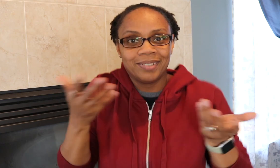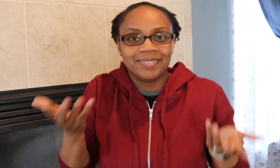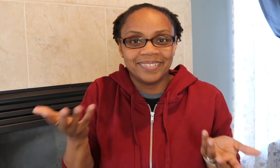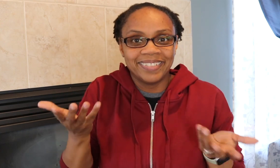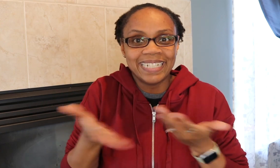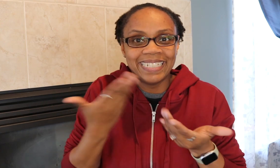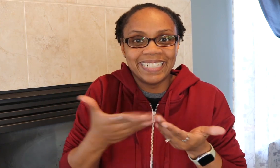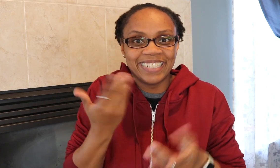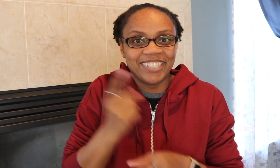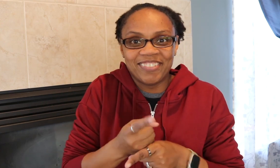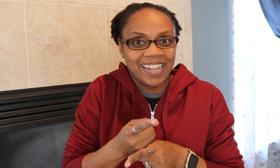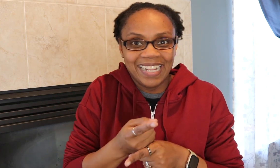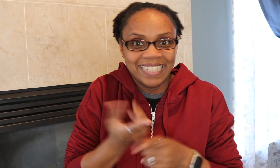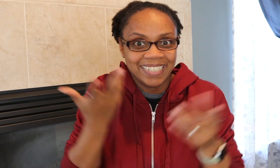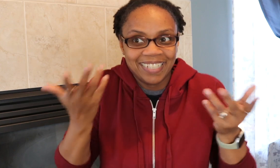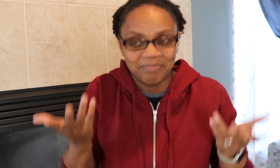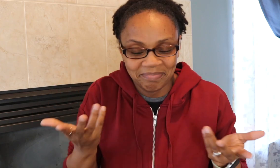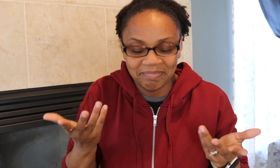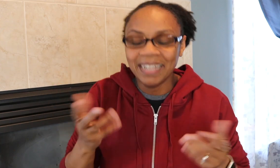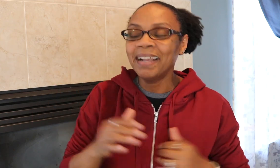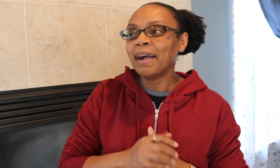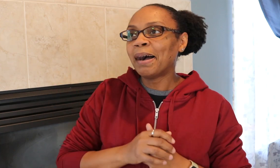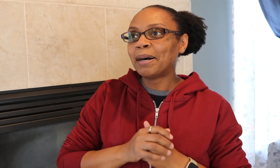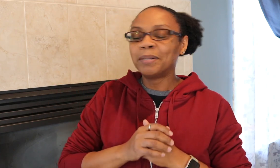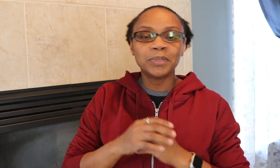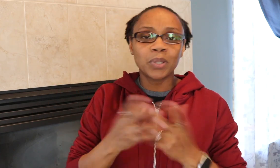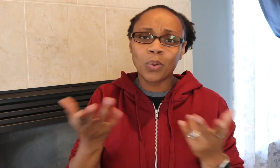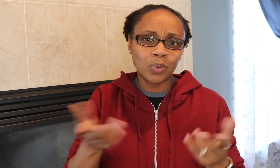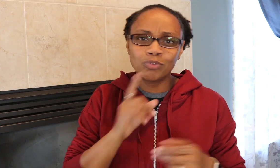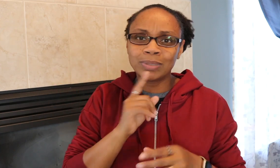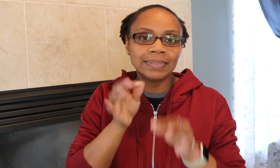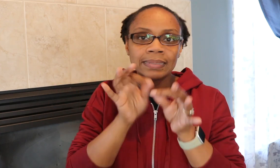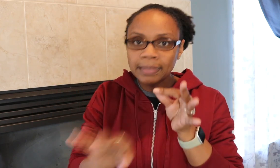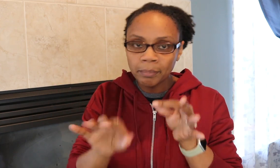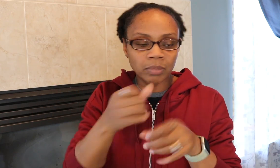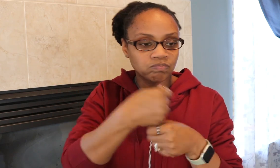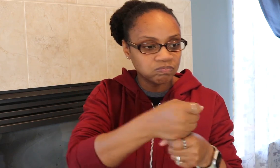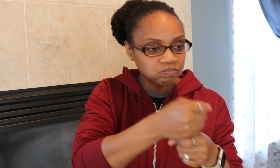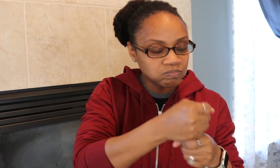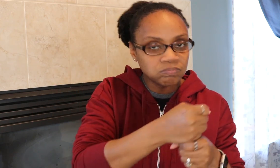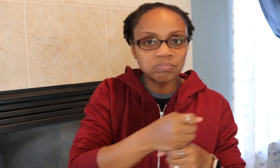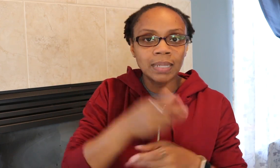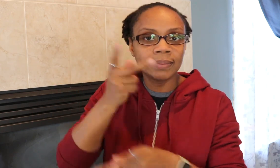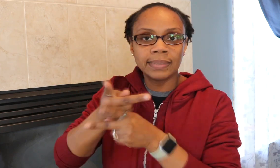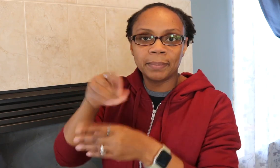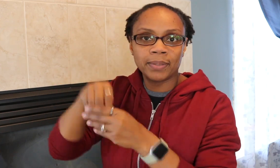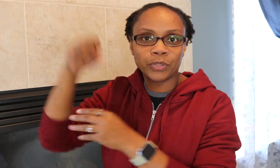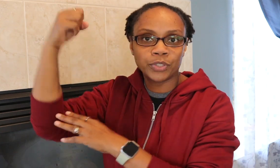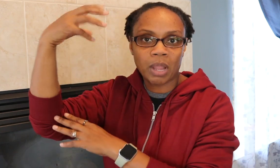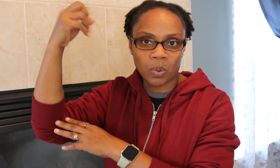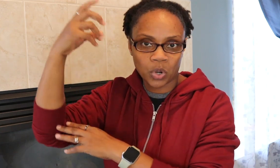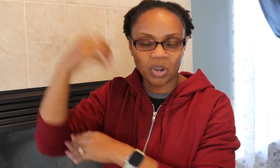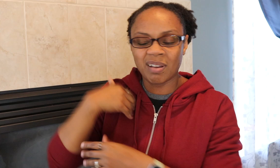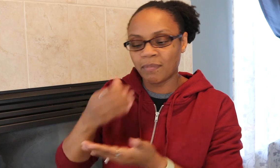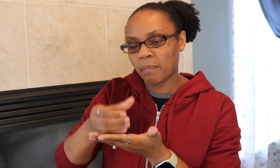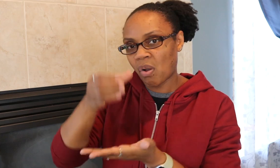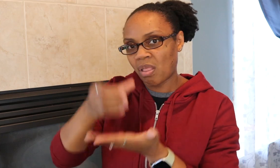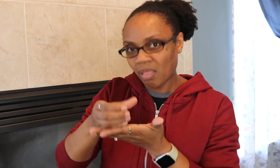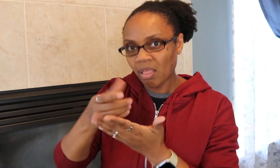peppermint essential oil mixed together. You can't get any easier than that. But yeah, it's very simple and quick to make, and you can just store it in